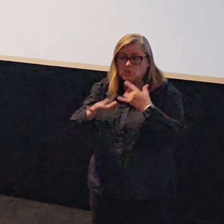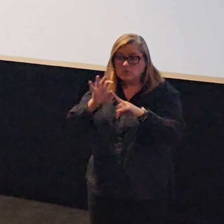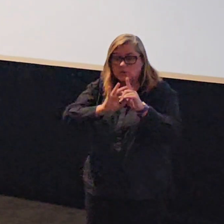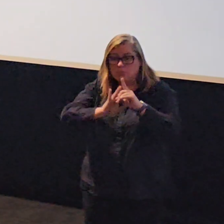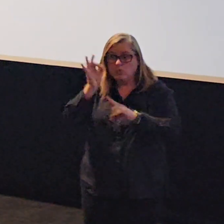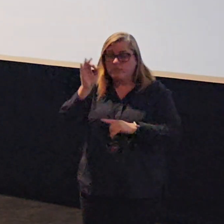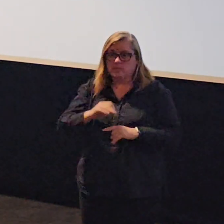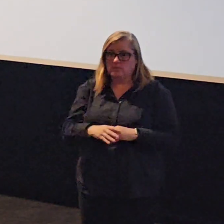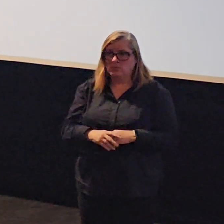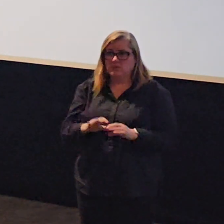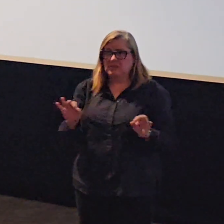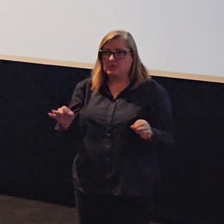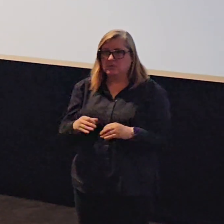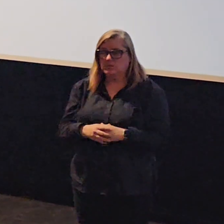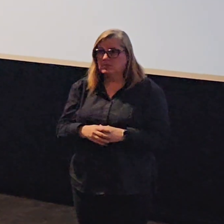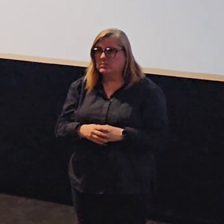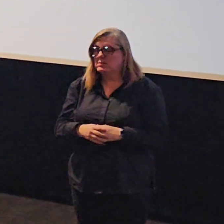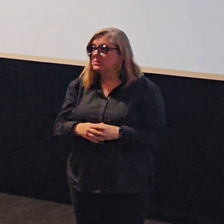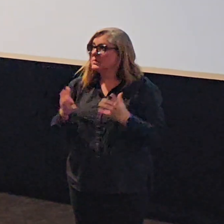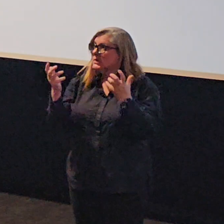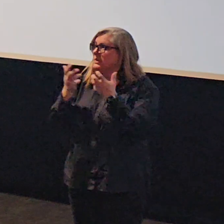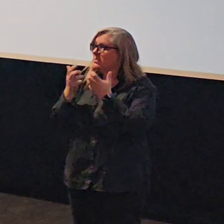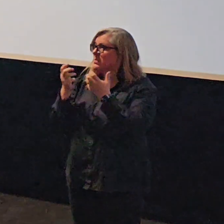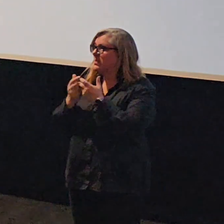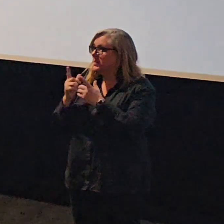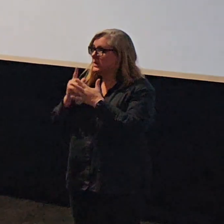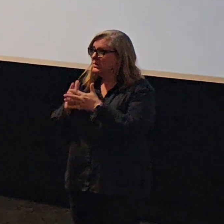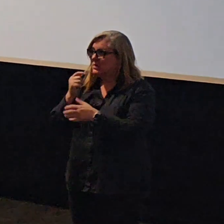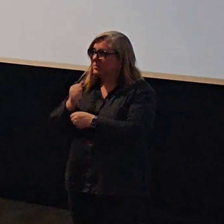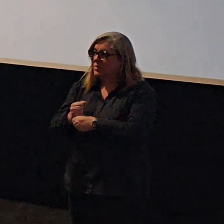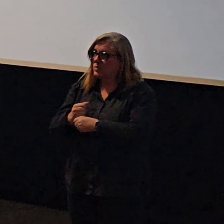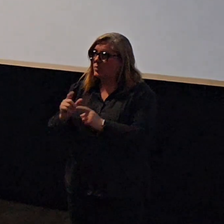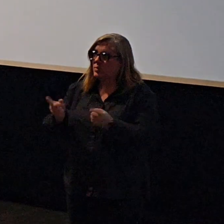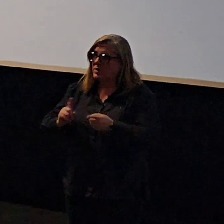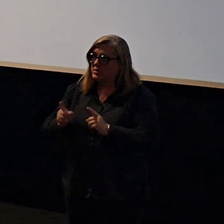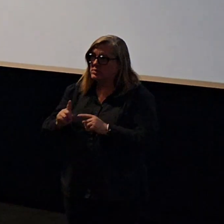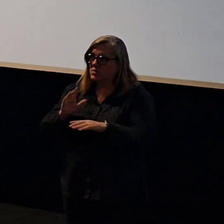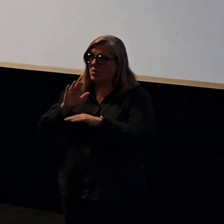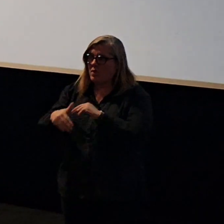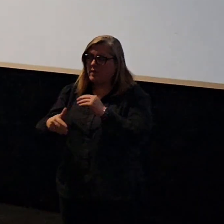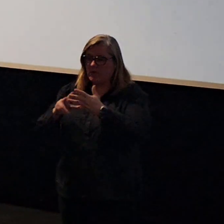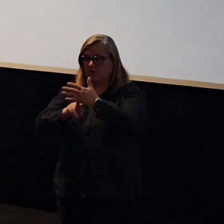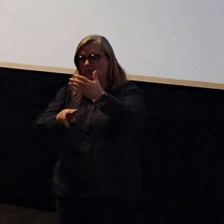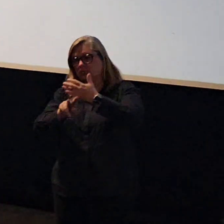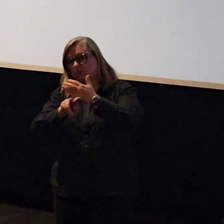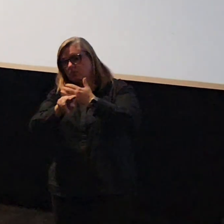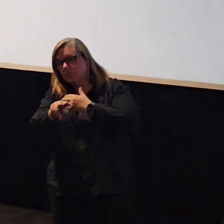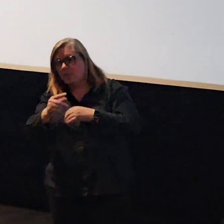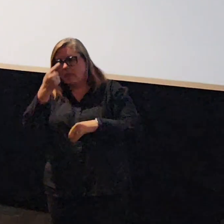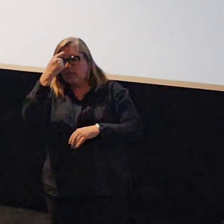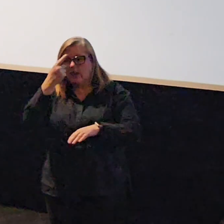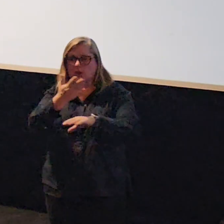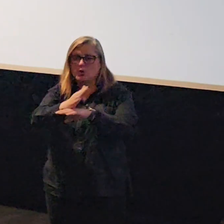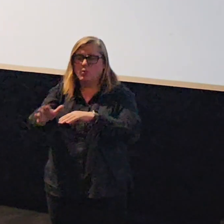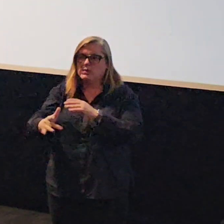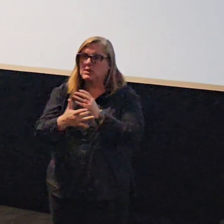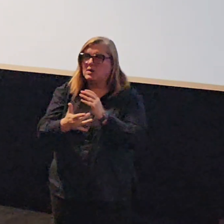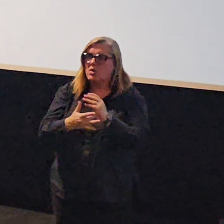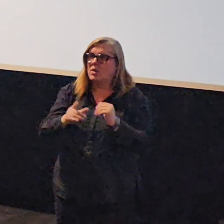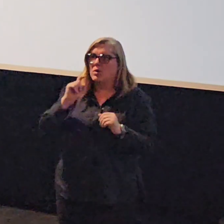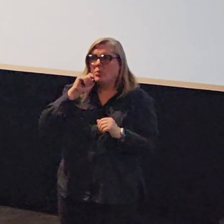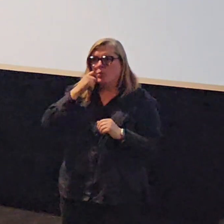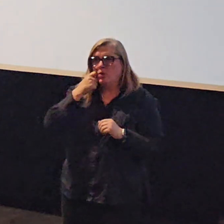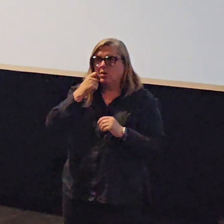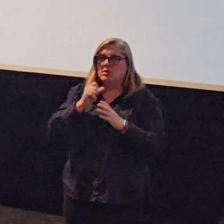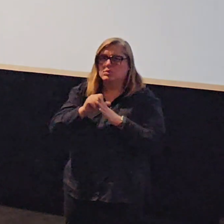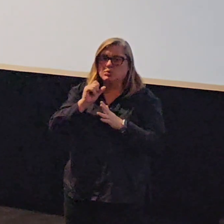usually. There are many, many examples of the kinds of predictions about emerging technologies that are around. And most typical ones